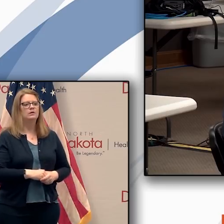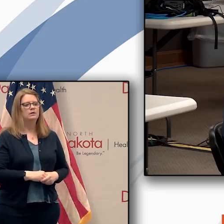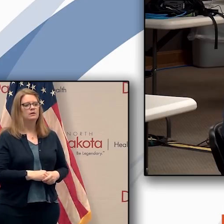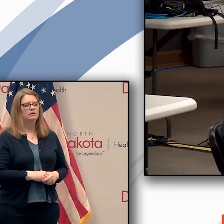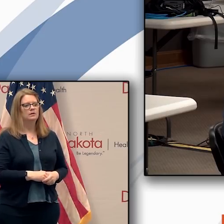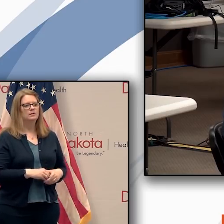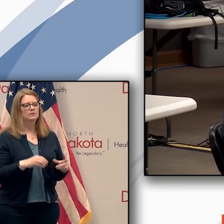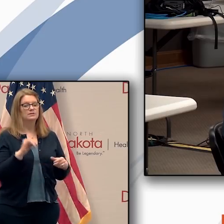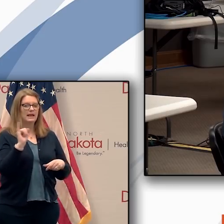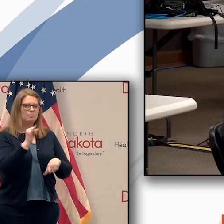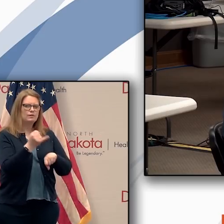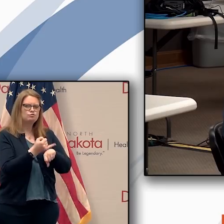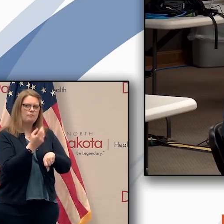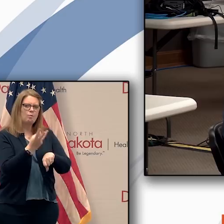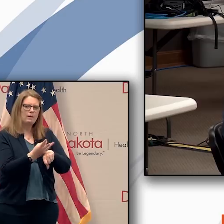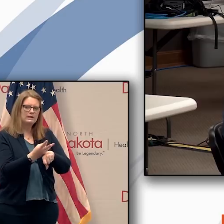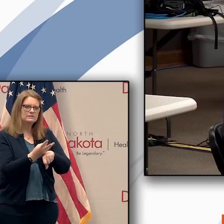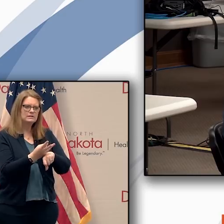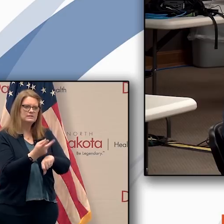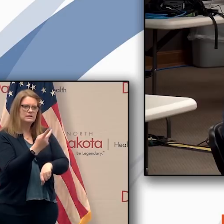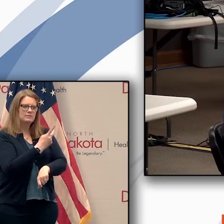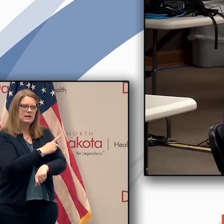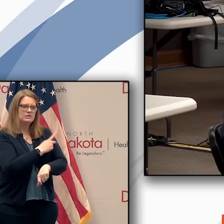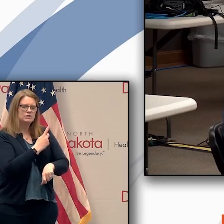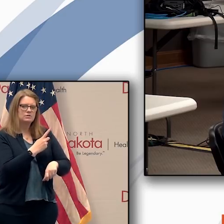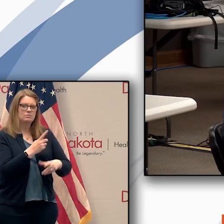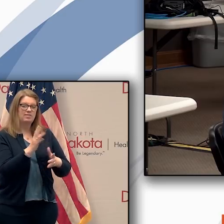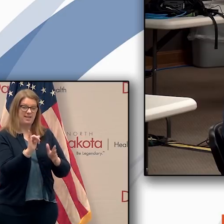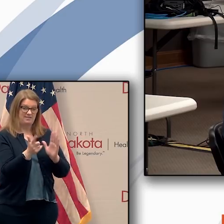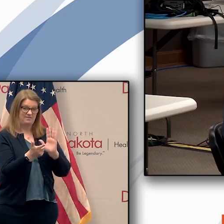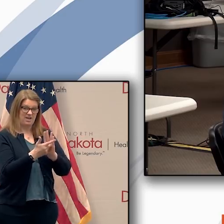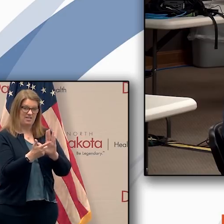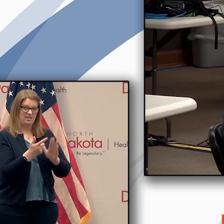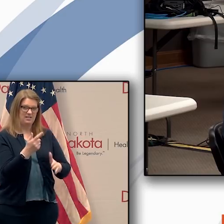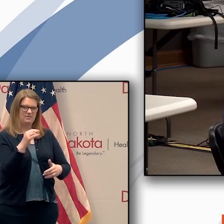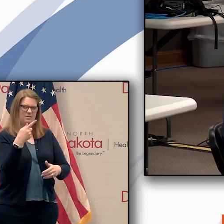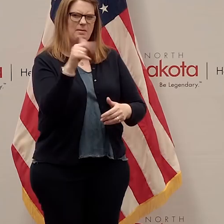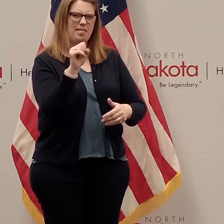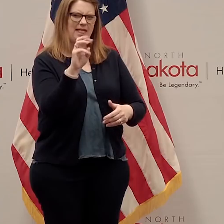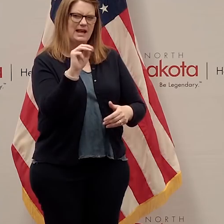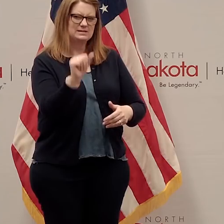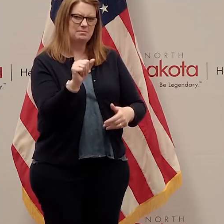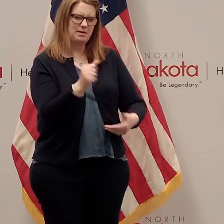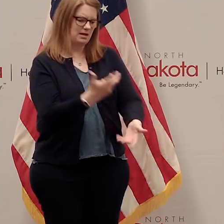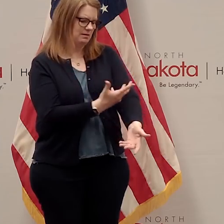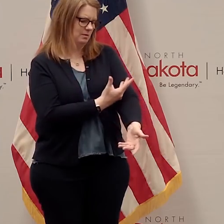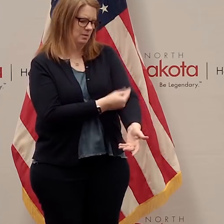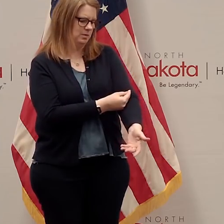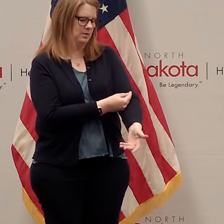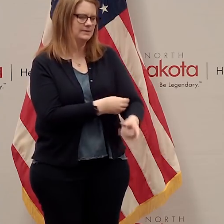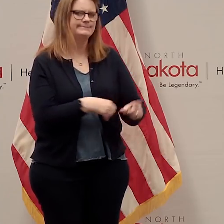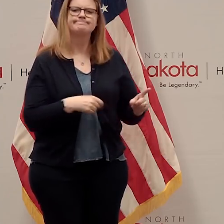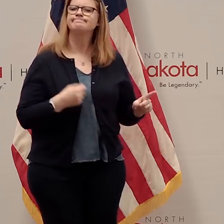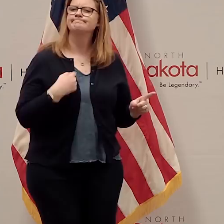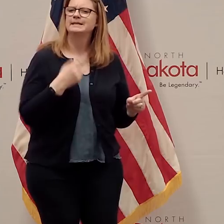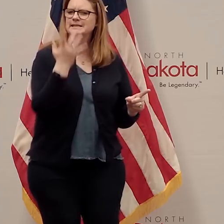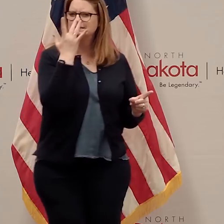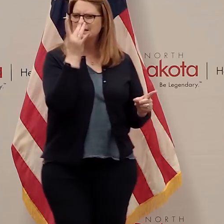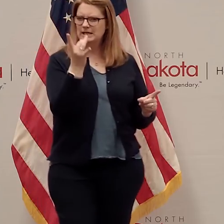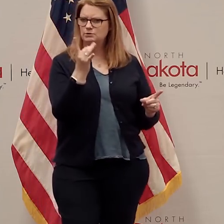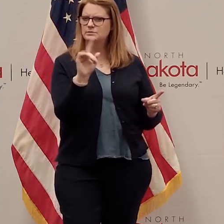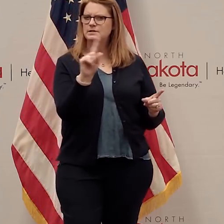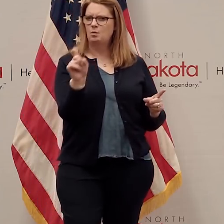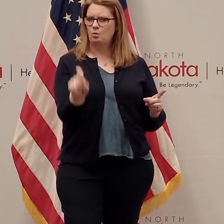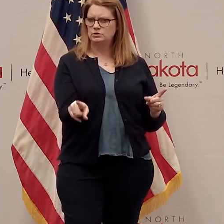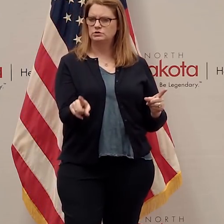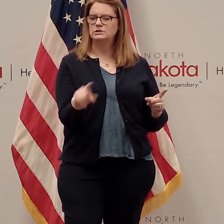with a Jehovah's Witness who is a no blood patient, would this violate that tenet for them? That's an interesting question,